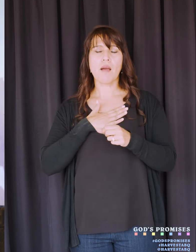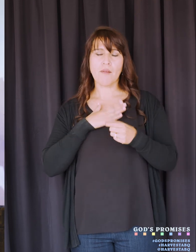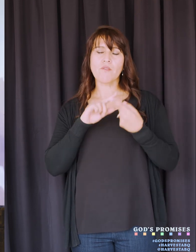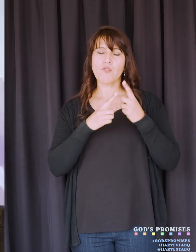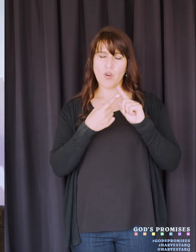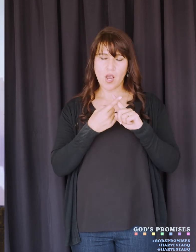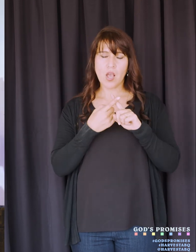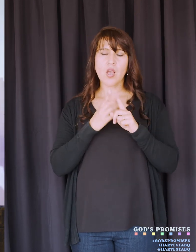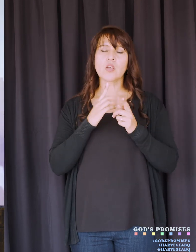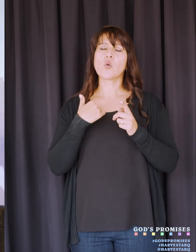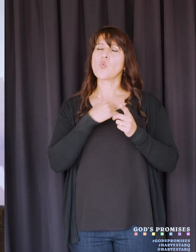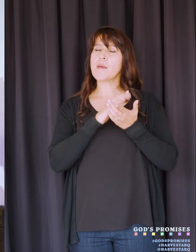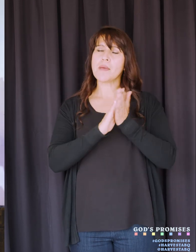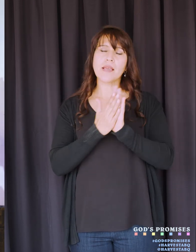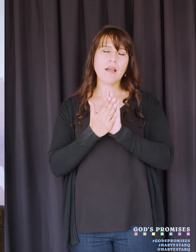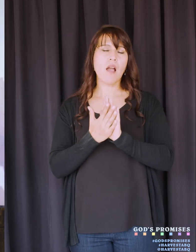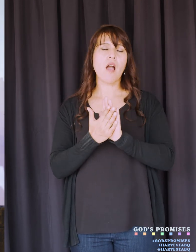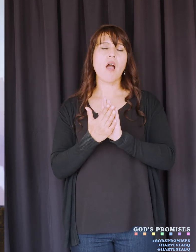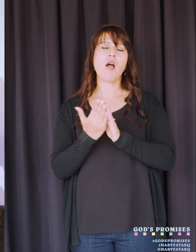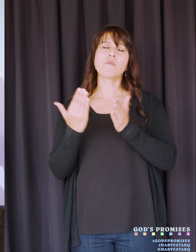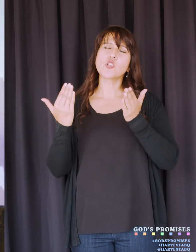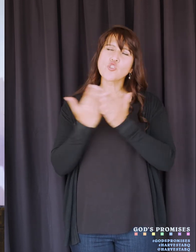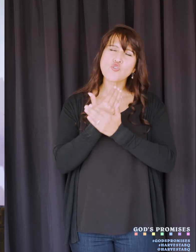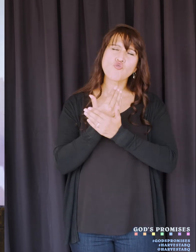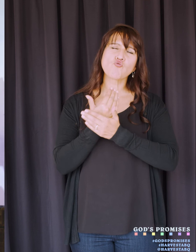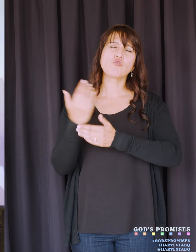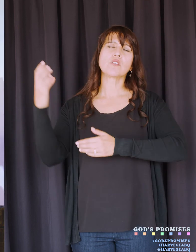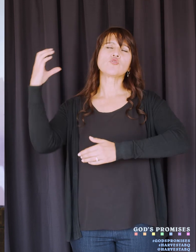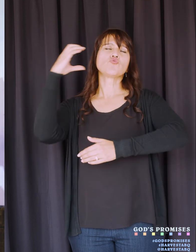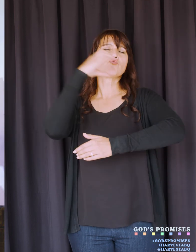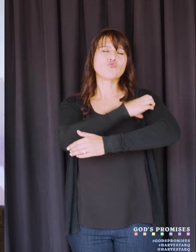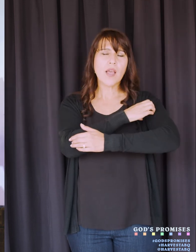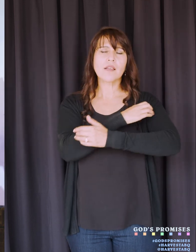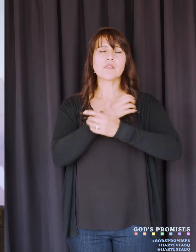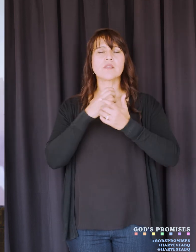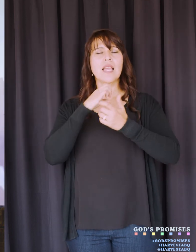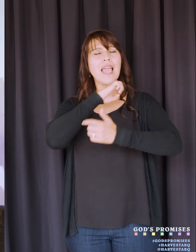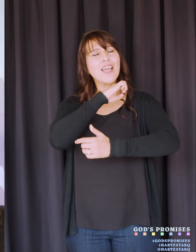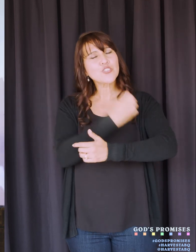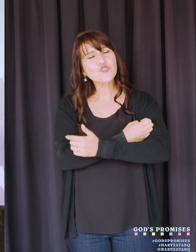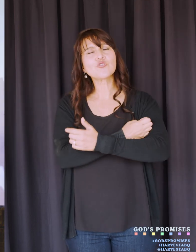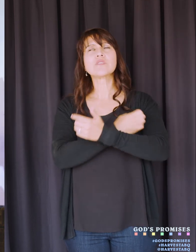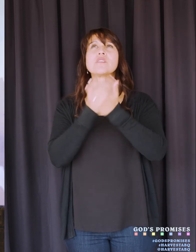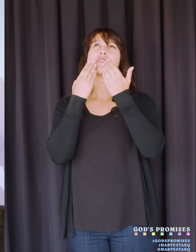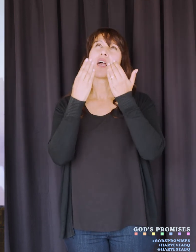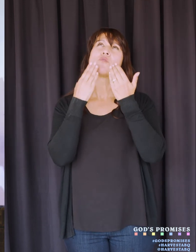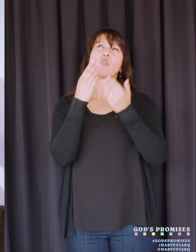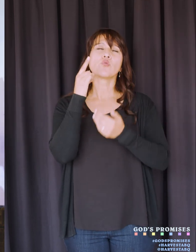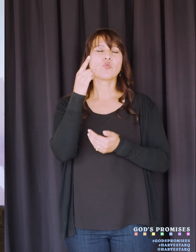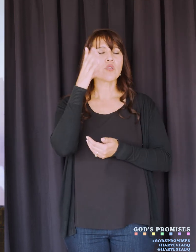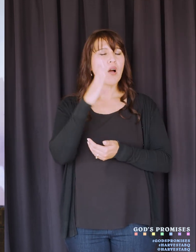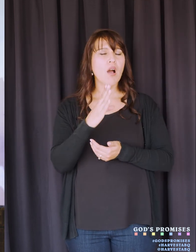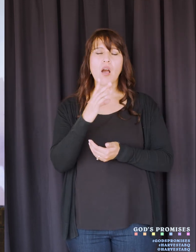would be renewed in our strength, in our energy. Lord, I'm so thankful that you are a God who does